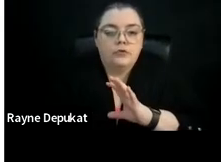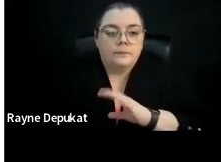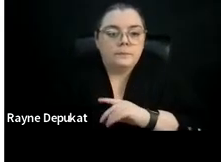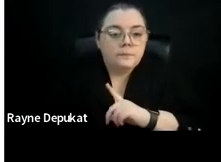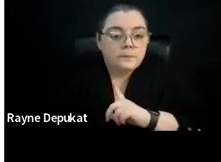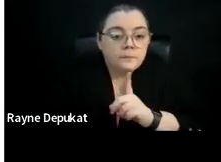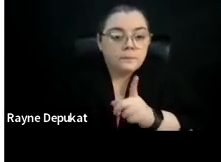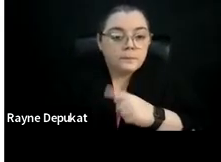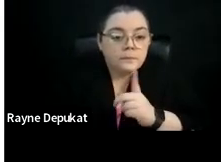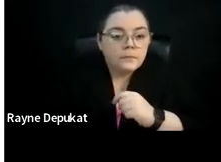Hold on a moment.